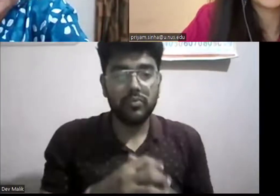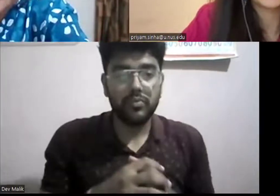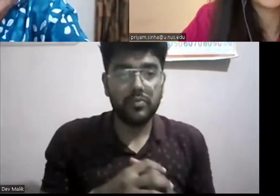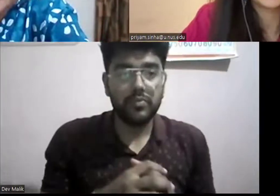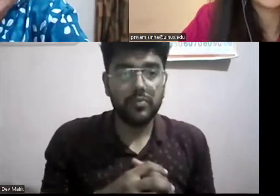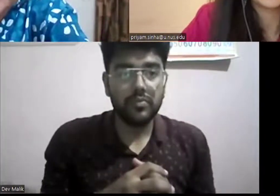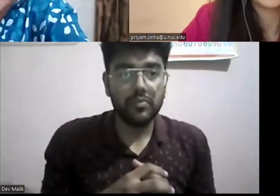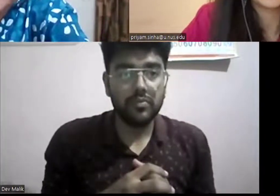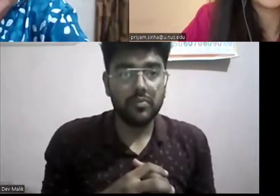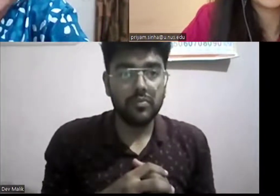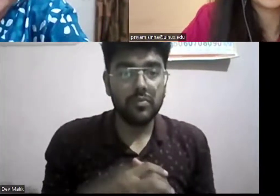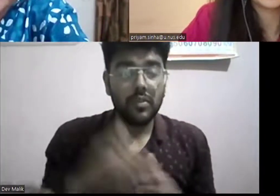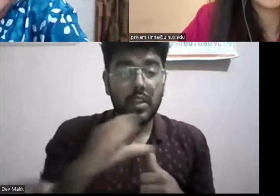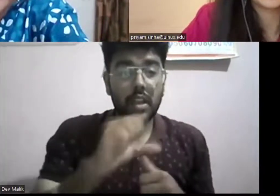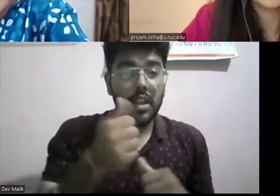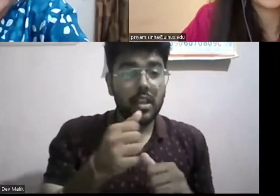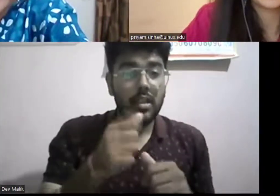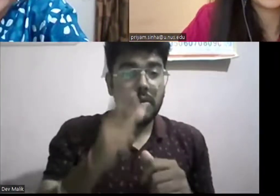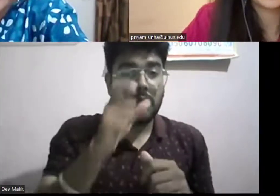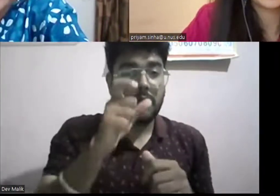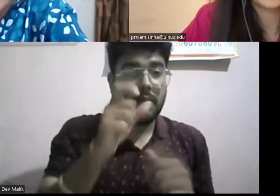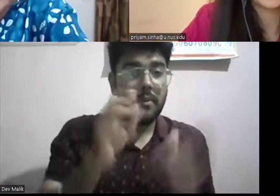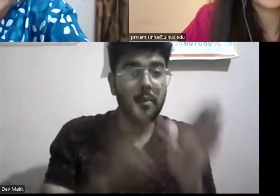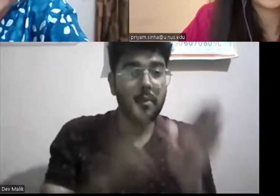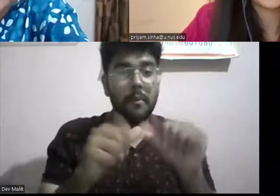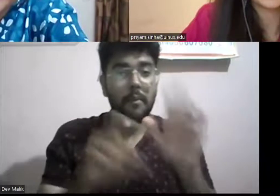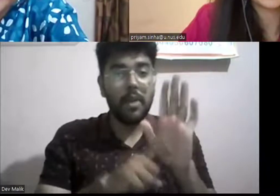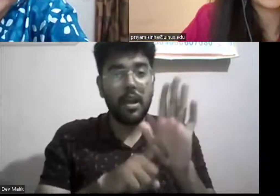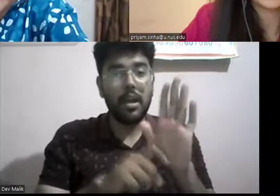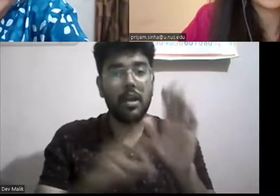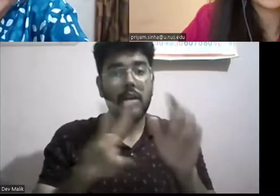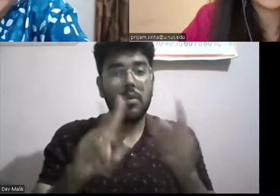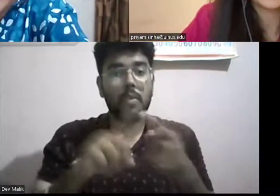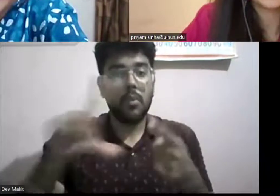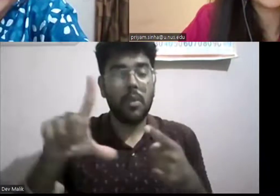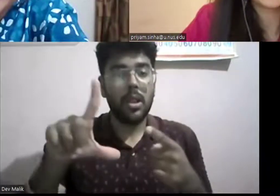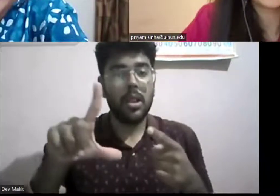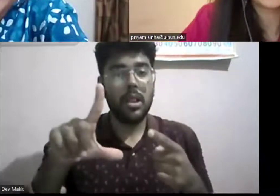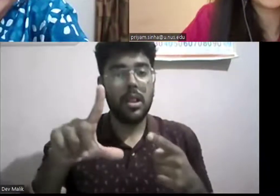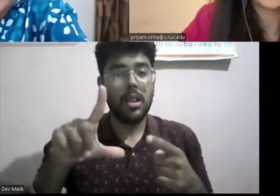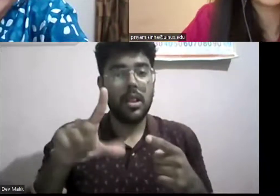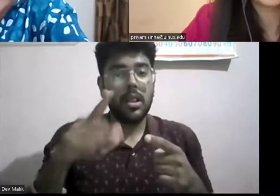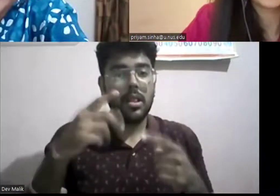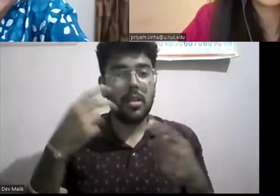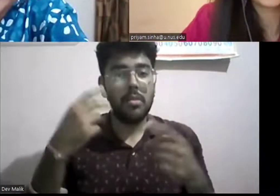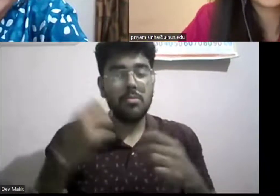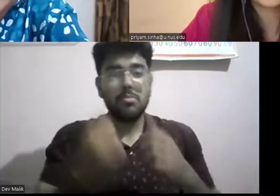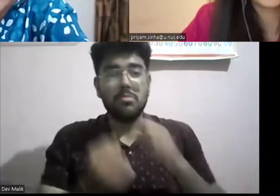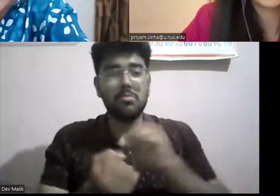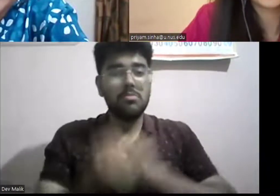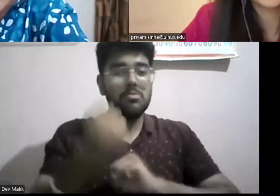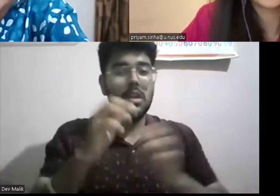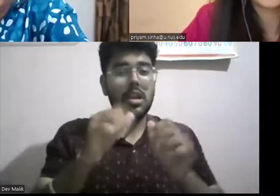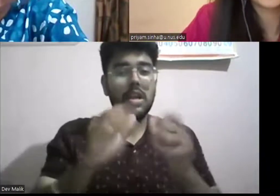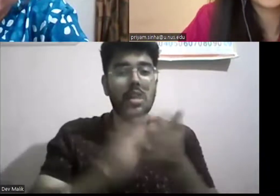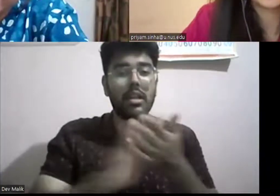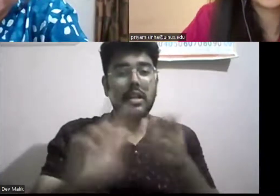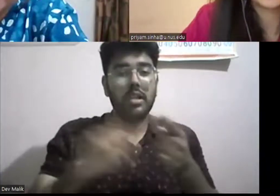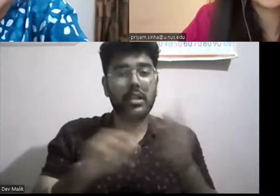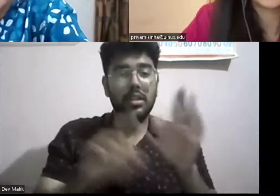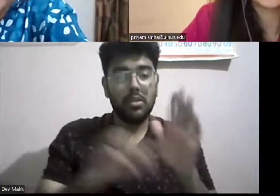also there is this other Marvel superhero called Matt Murdock, who is a blind superhero. And there